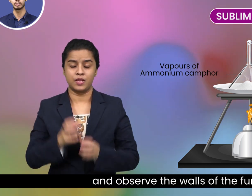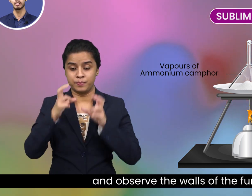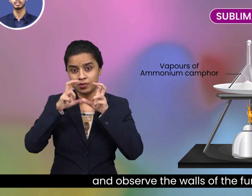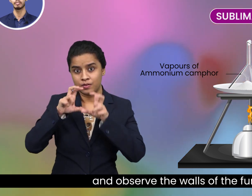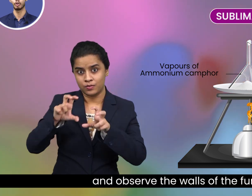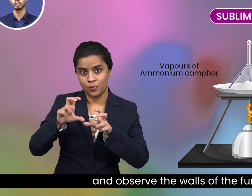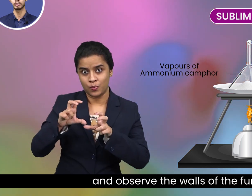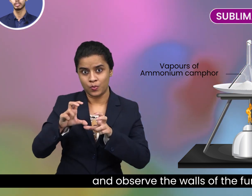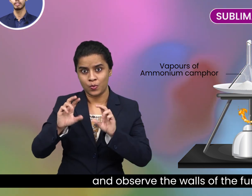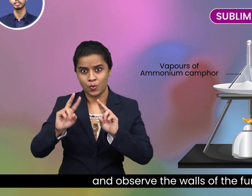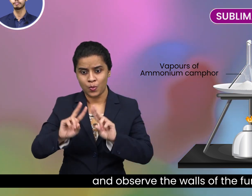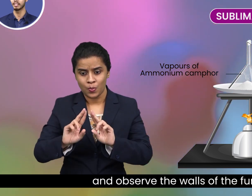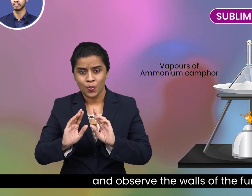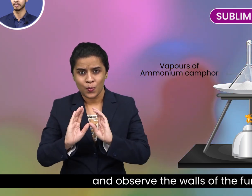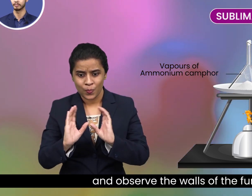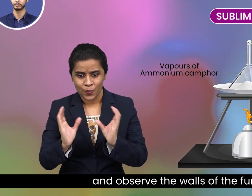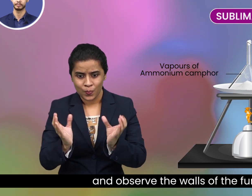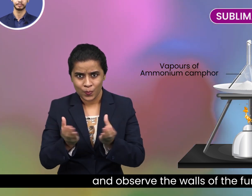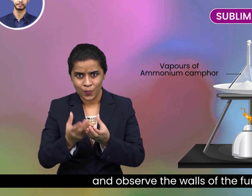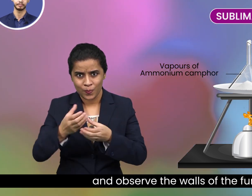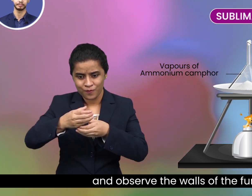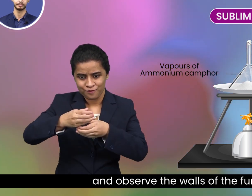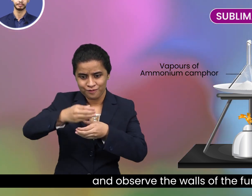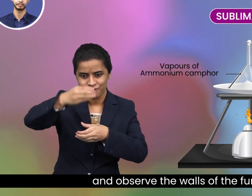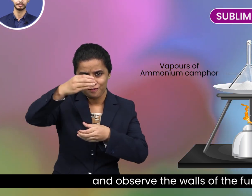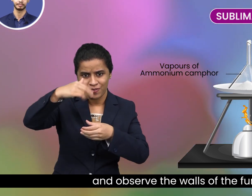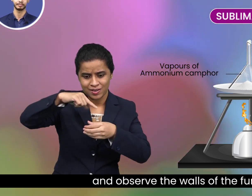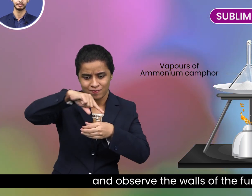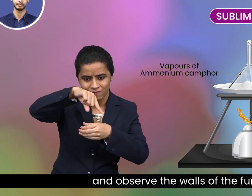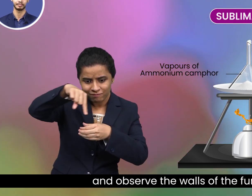and observe the walls of the funnel.